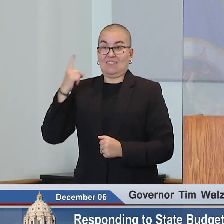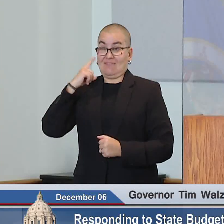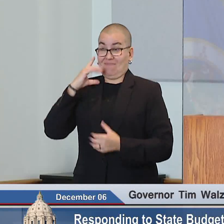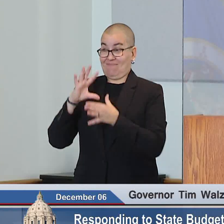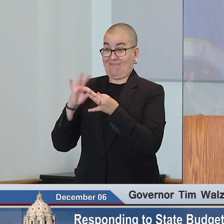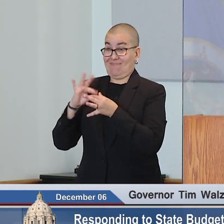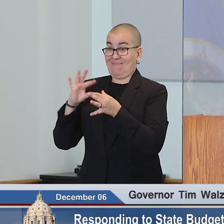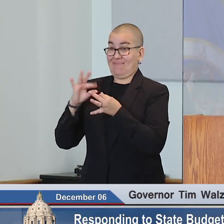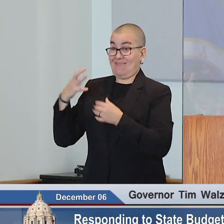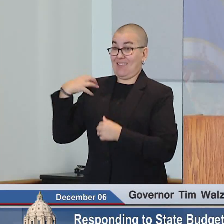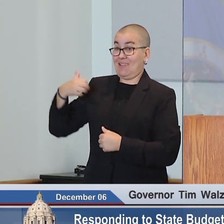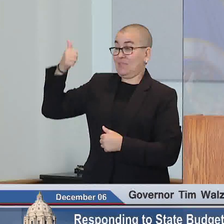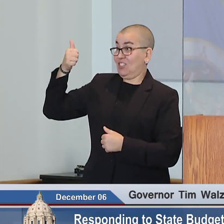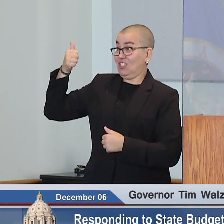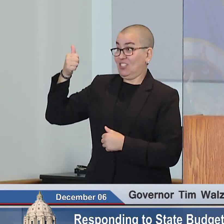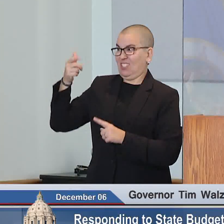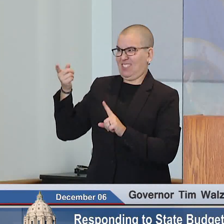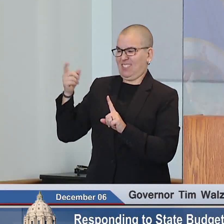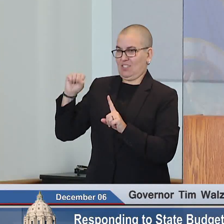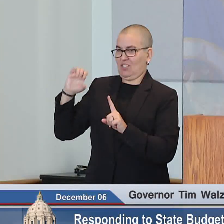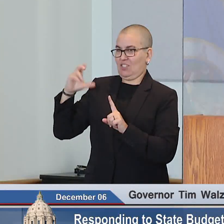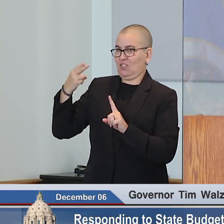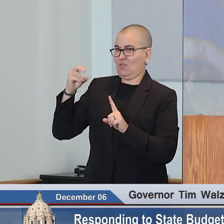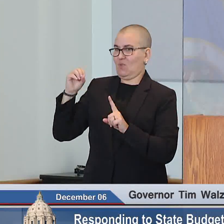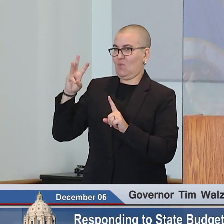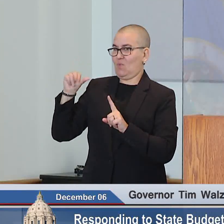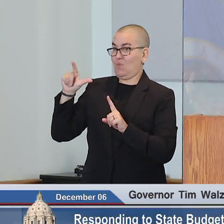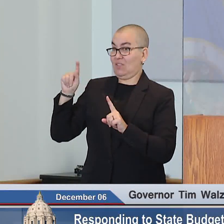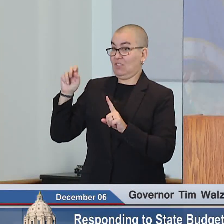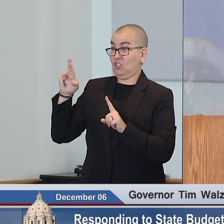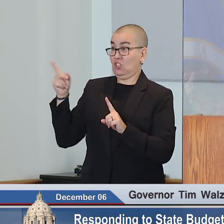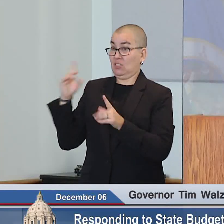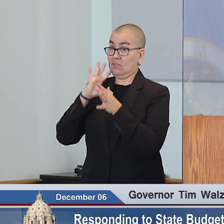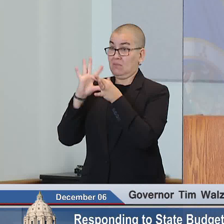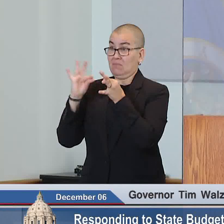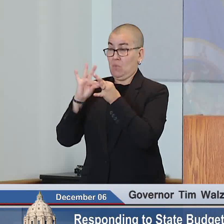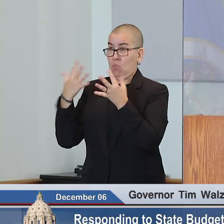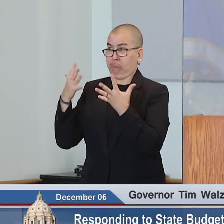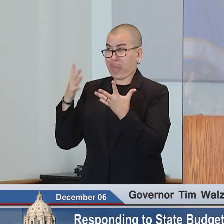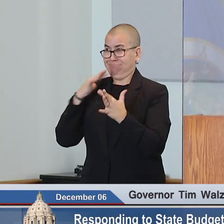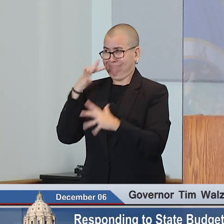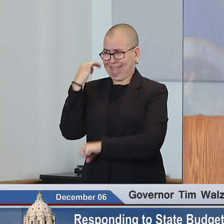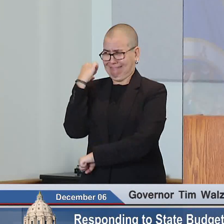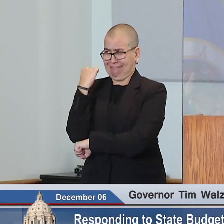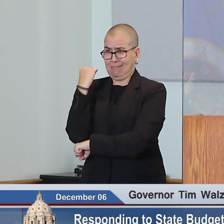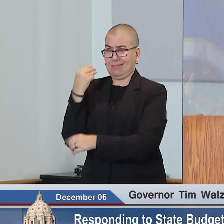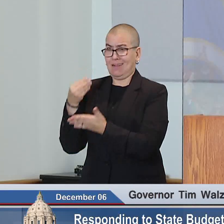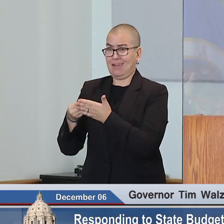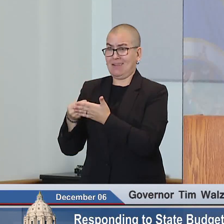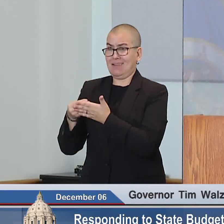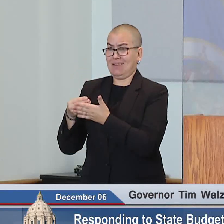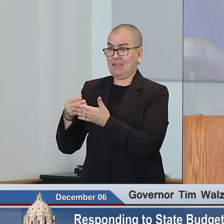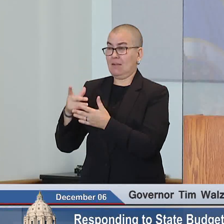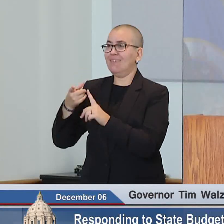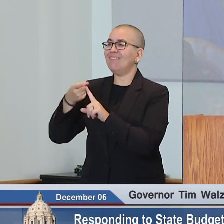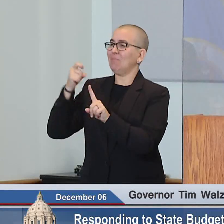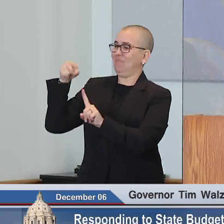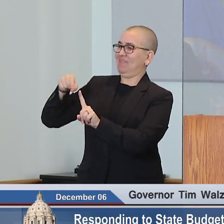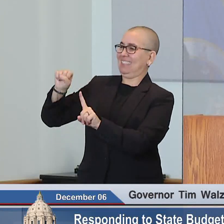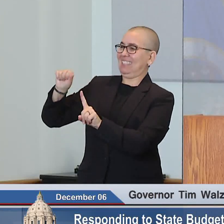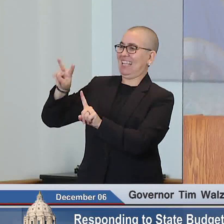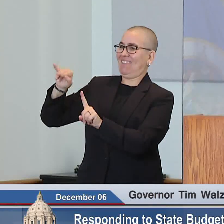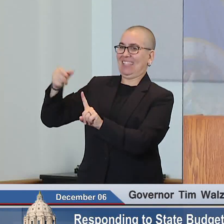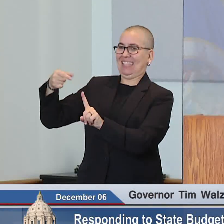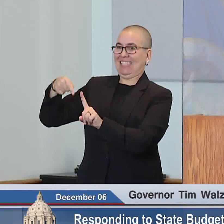are at historic levels in addition to this on the rainy day funds. We left the 4 billion with the idea that there would be a new